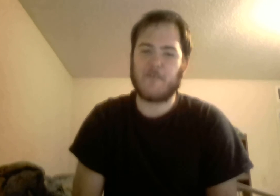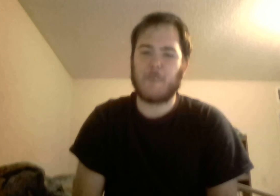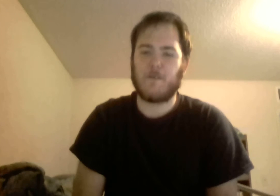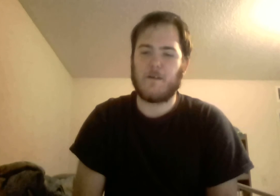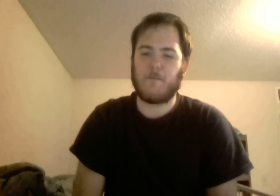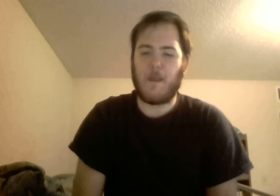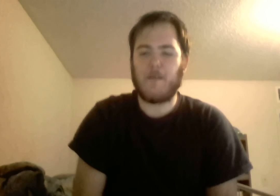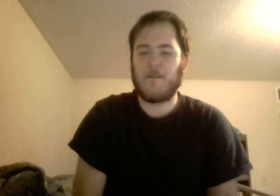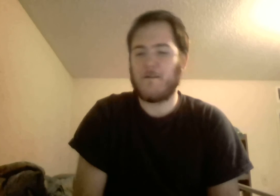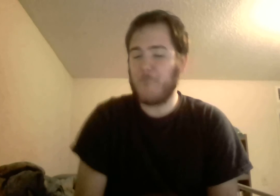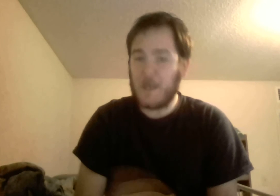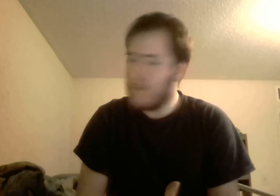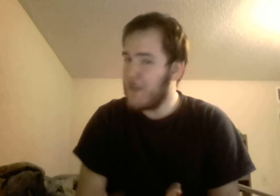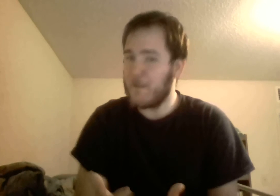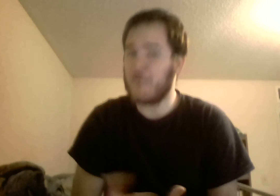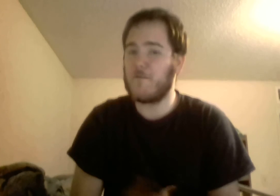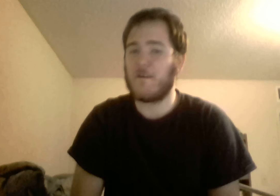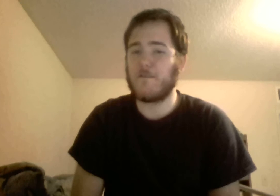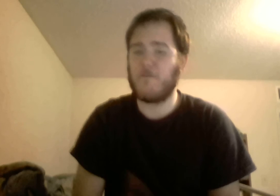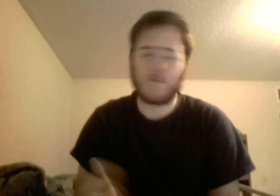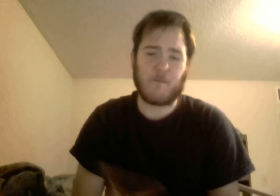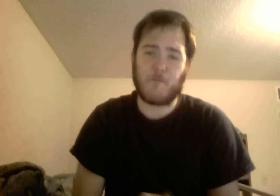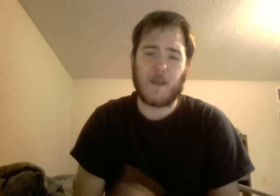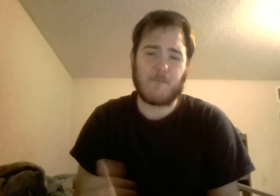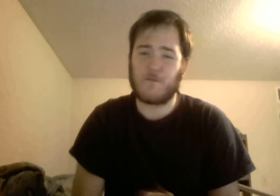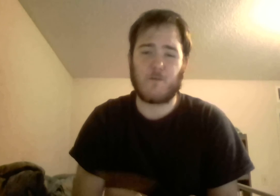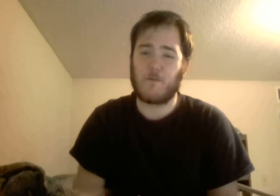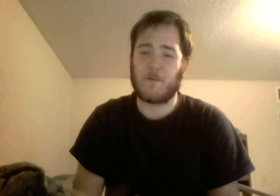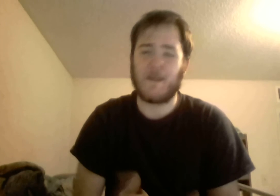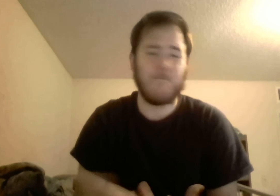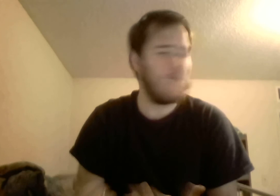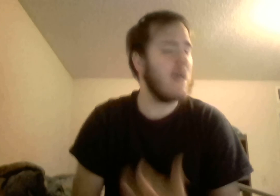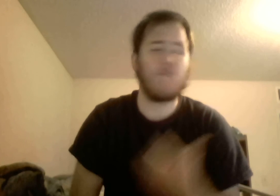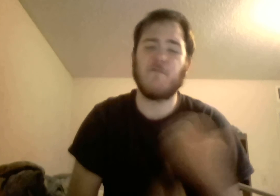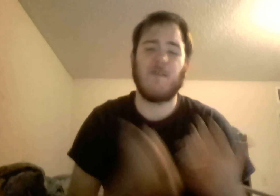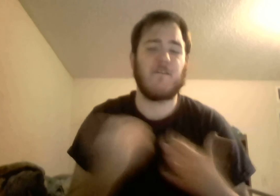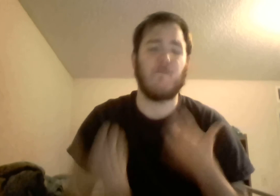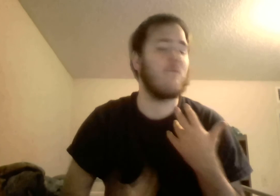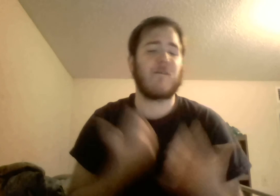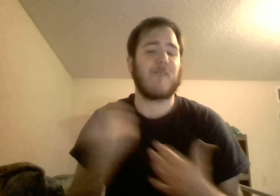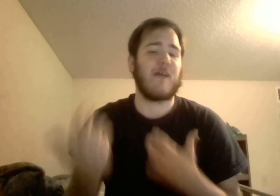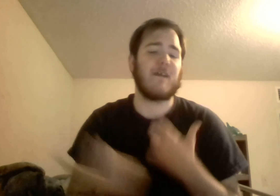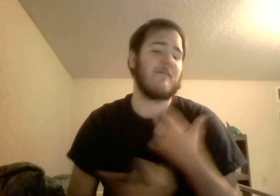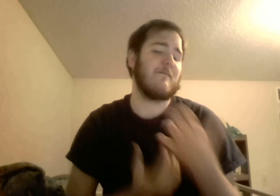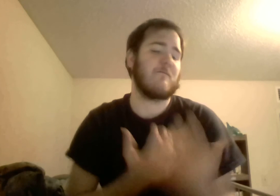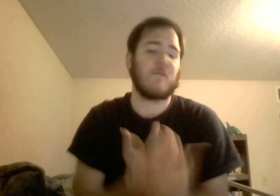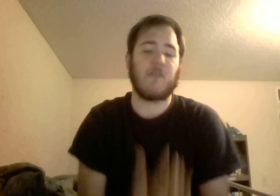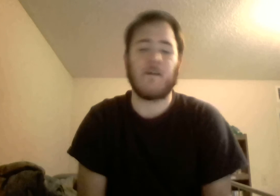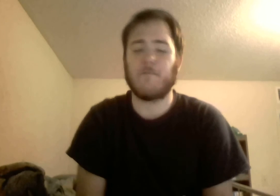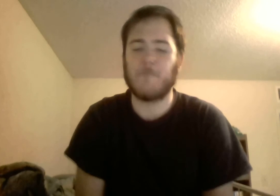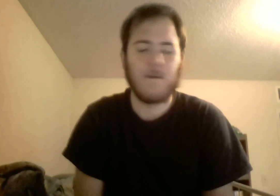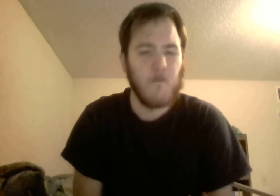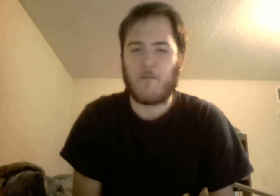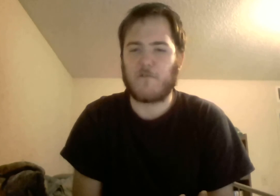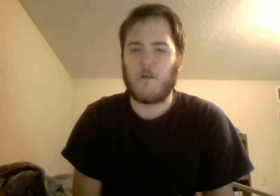again because maybe I've been doing tonight to forget Spike, but just for a moment, I'm like, maybe I put tonight to him the first time around, I go to revalue him, watch all of